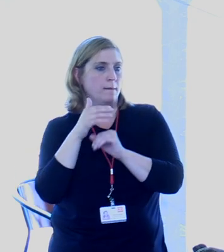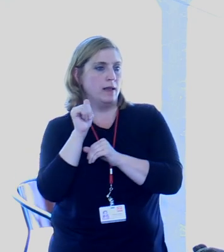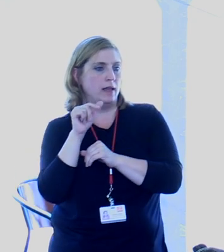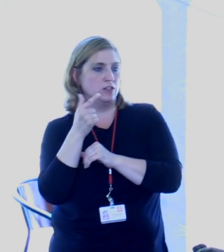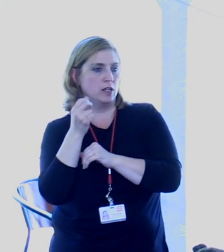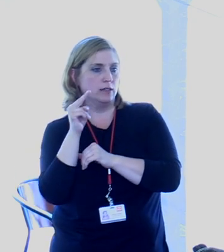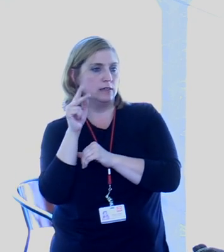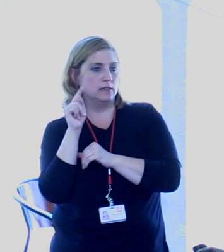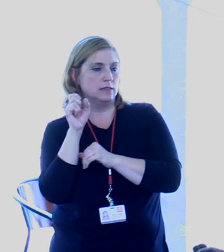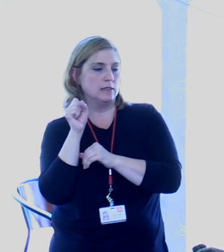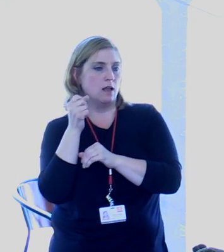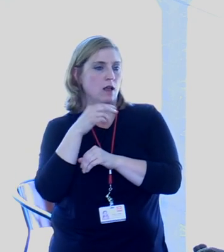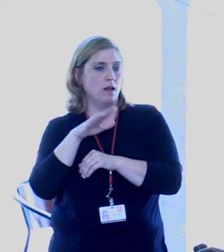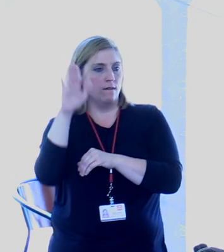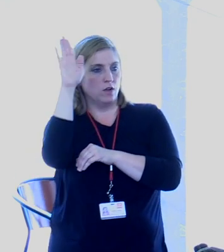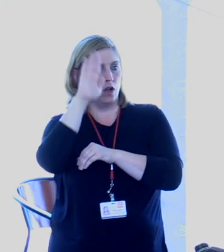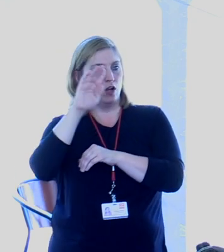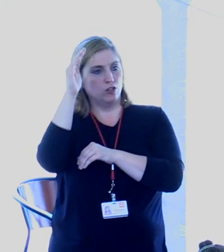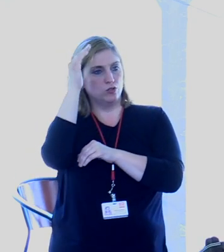God's wisdom in the world.